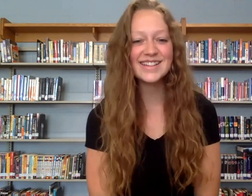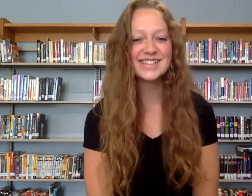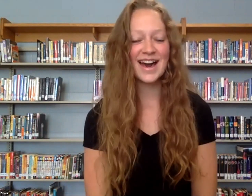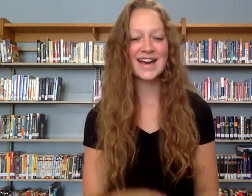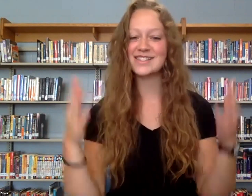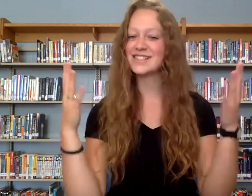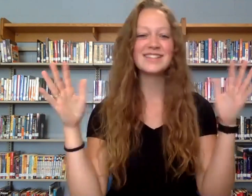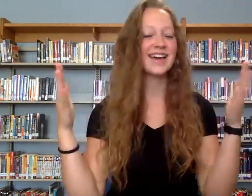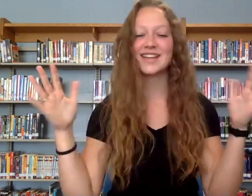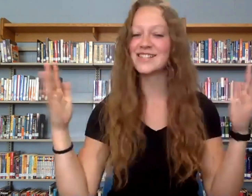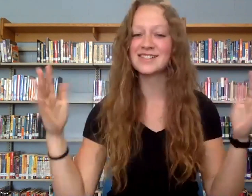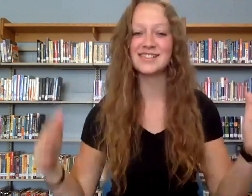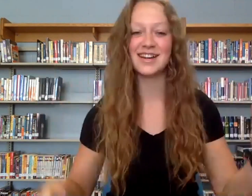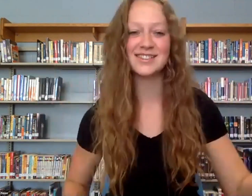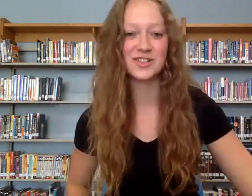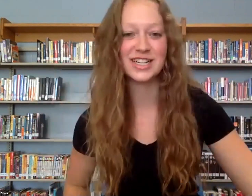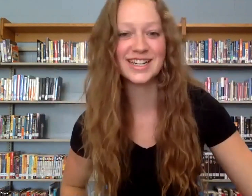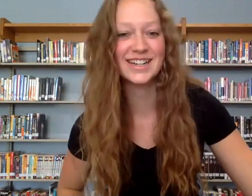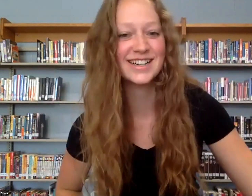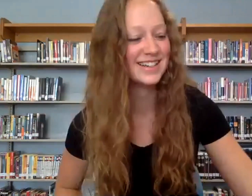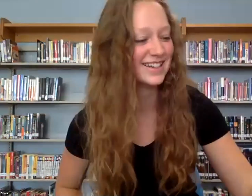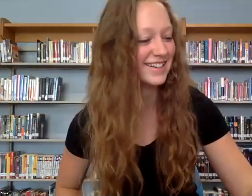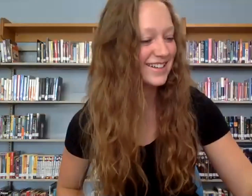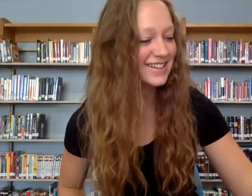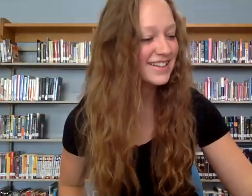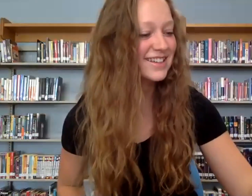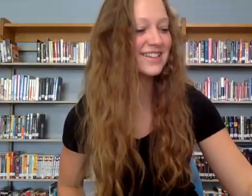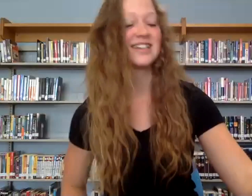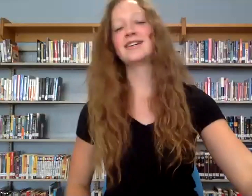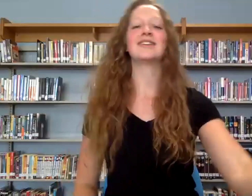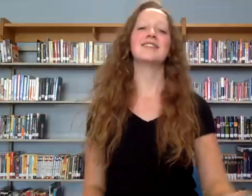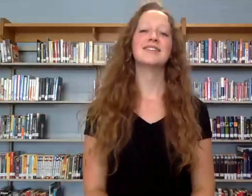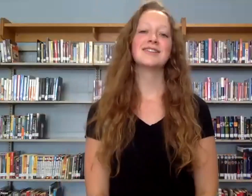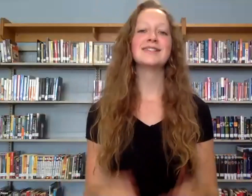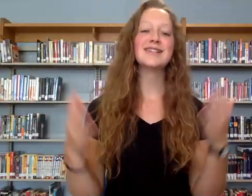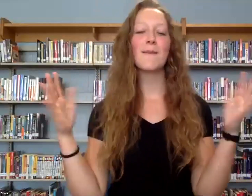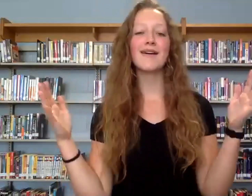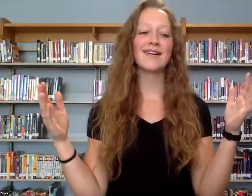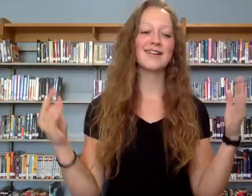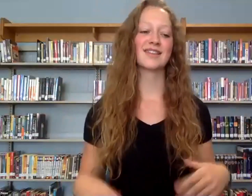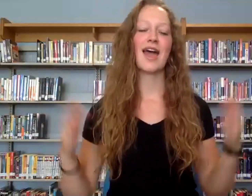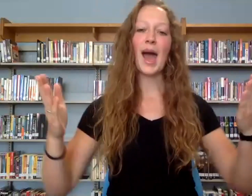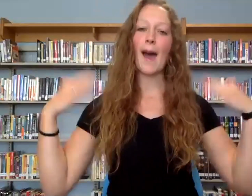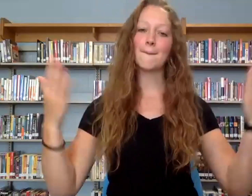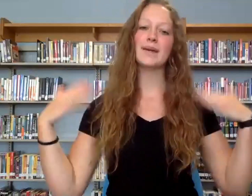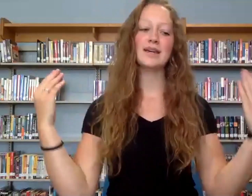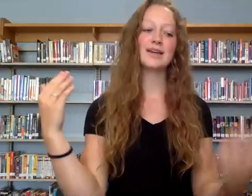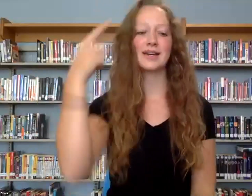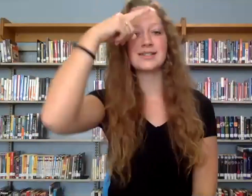guys, Summer. ASL studs over here. I know. Lots of applause. Lots of applause. Happy